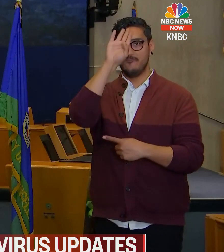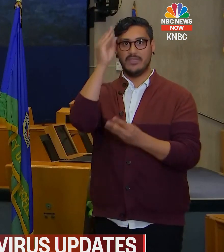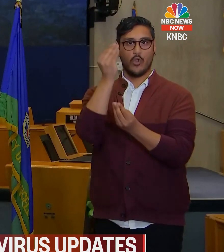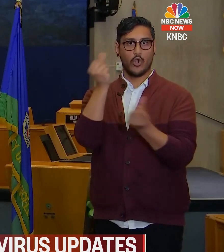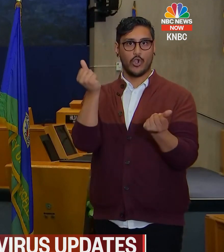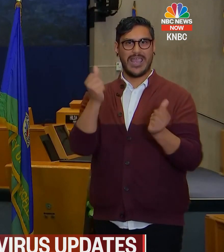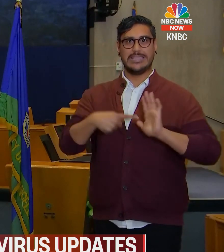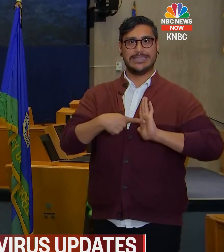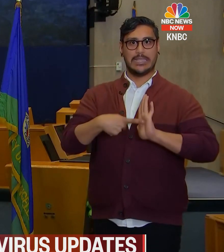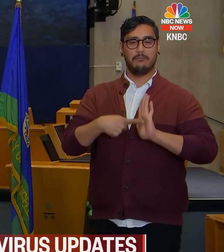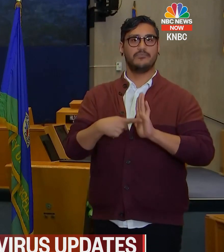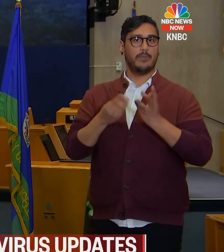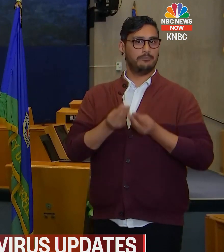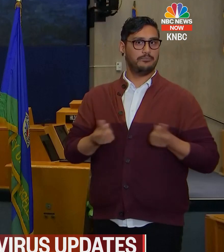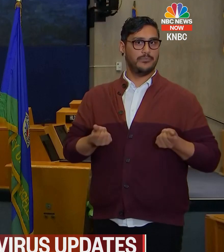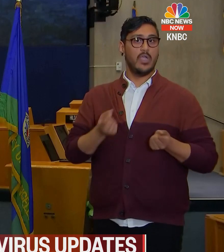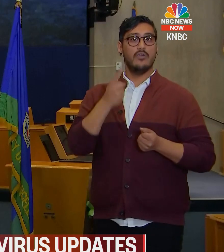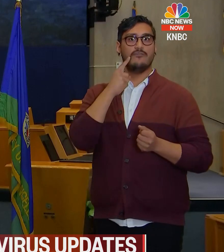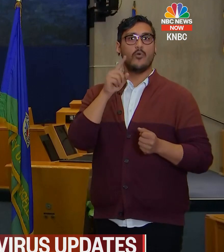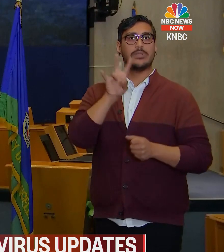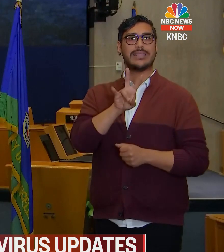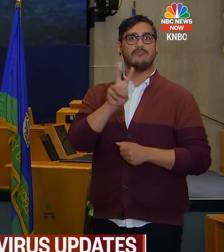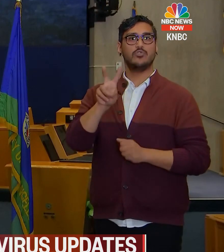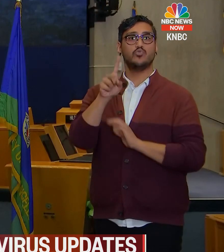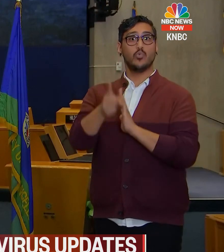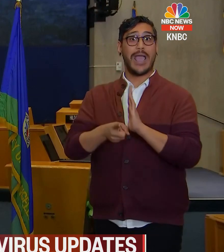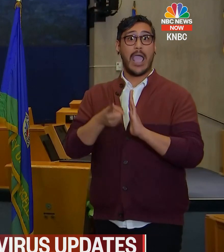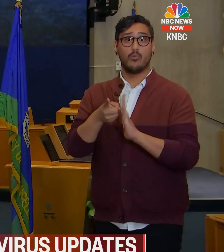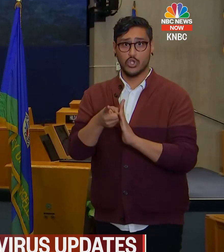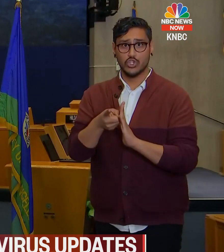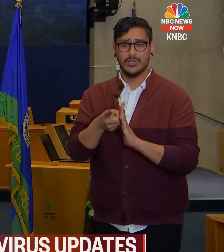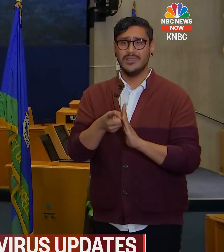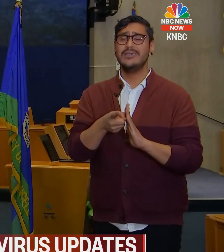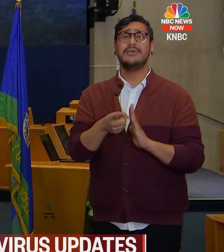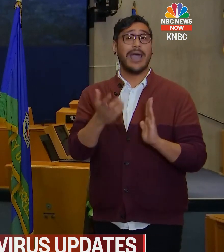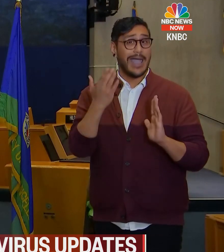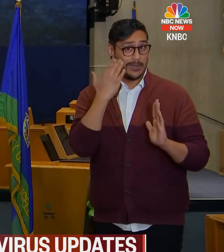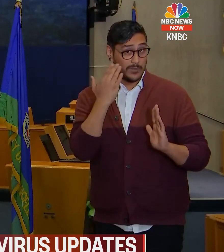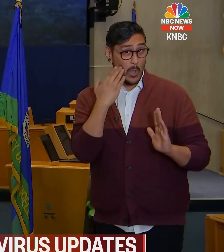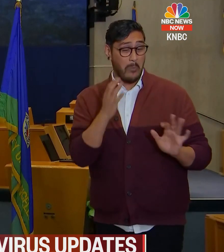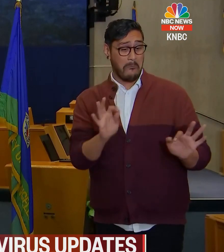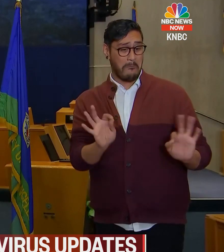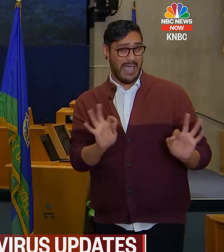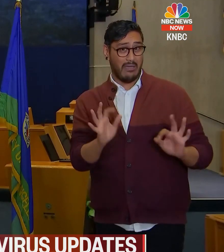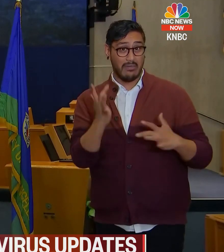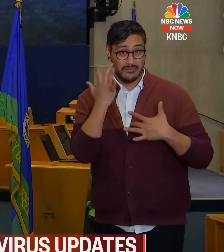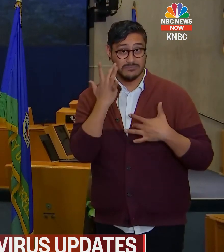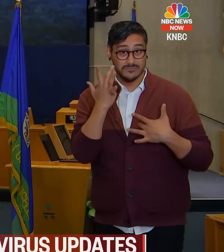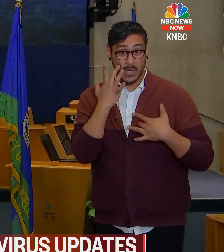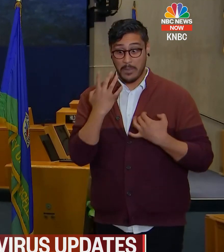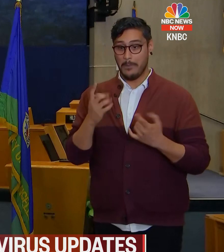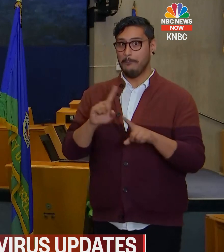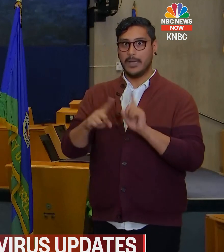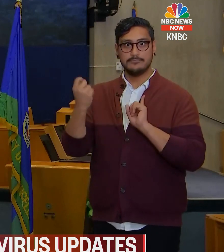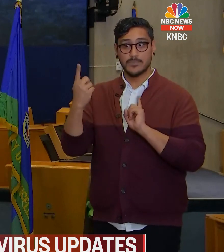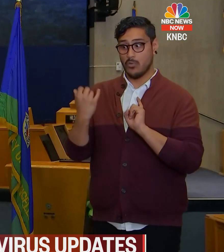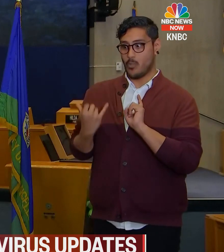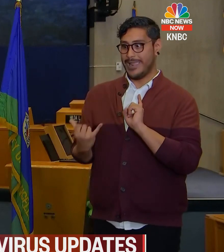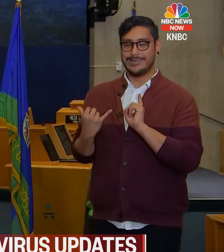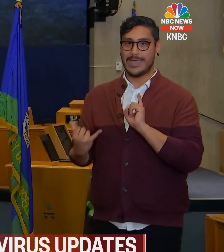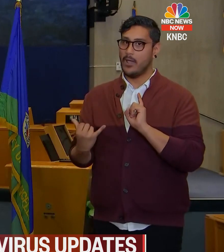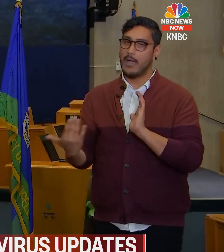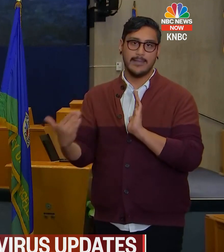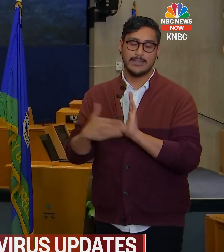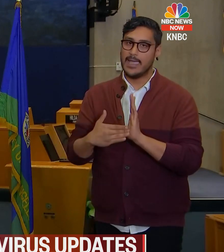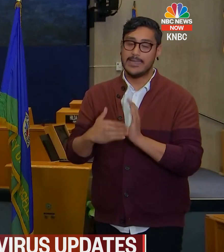and symptom-free for 72 hours. Even with mild illness, at this point in time when everyone cannot get